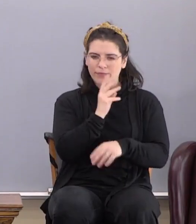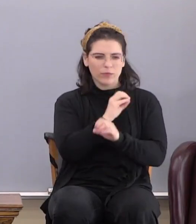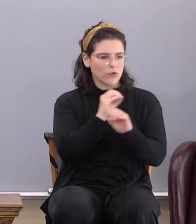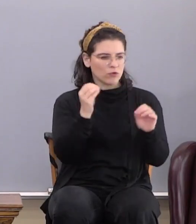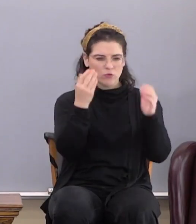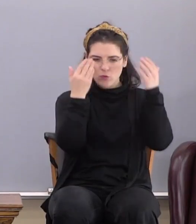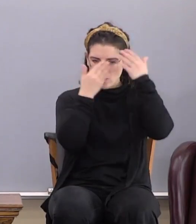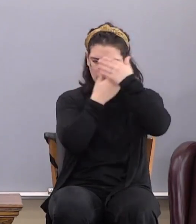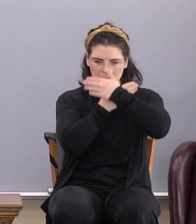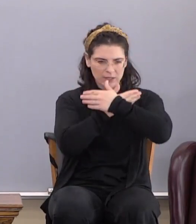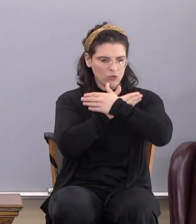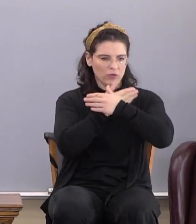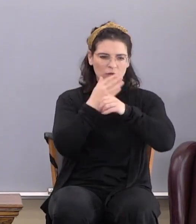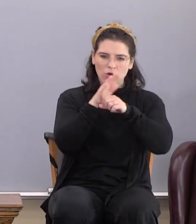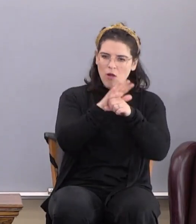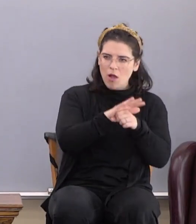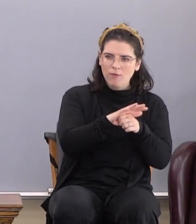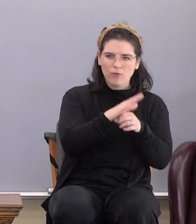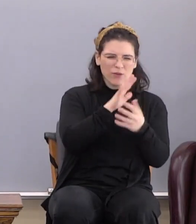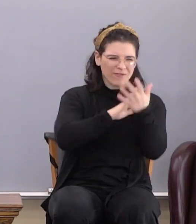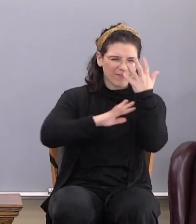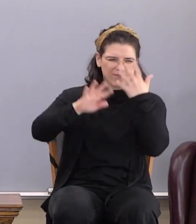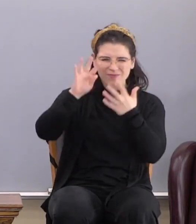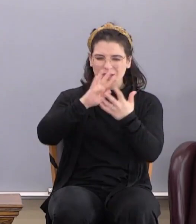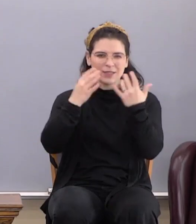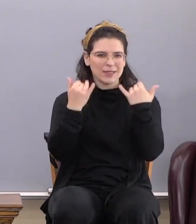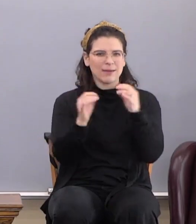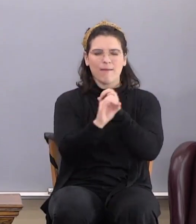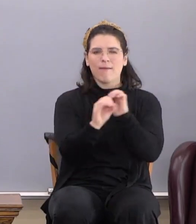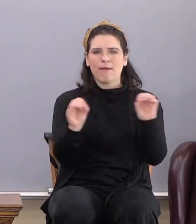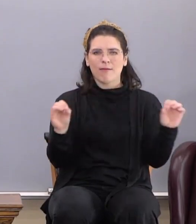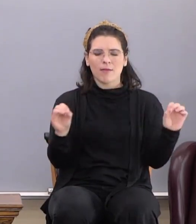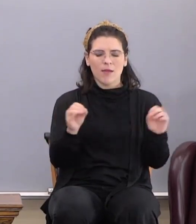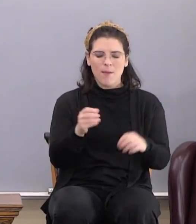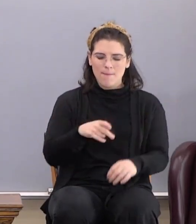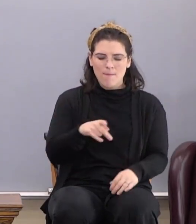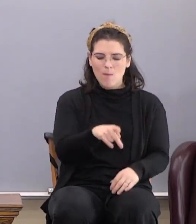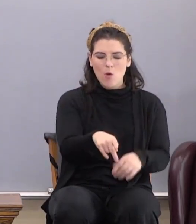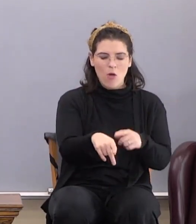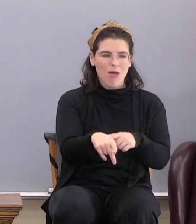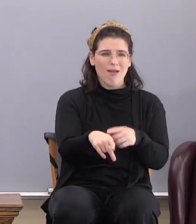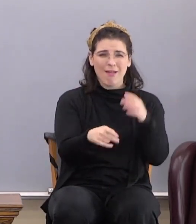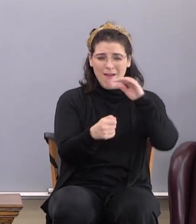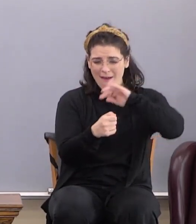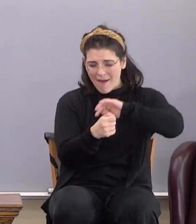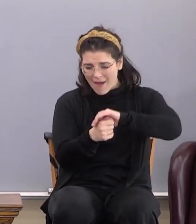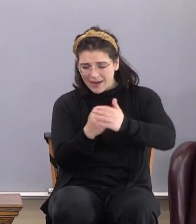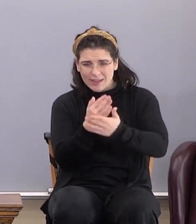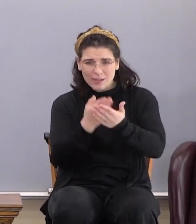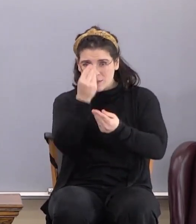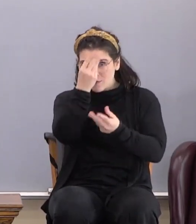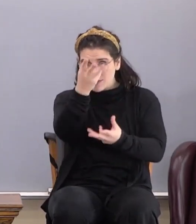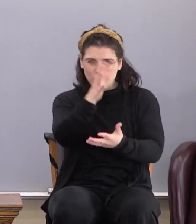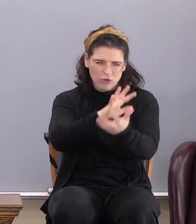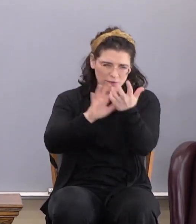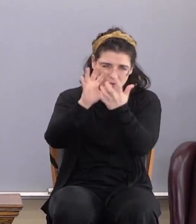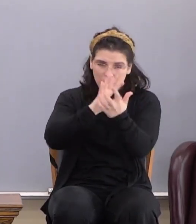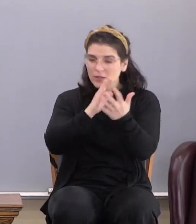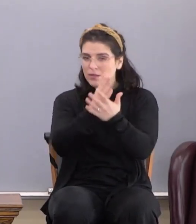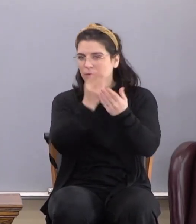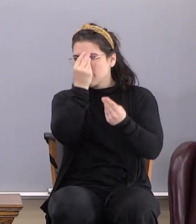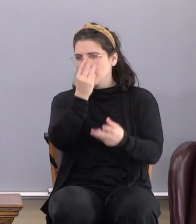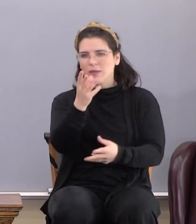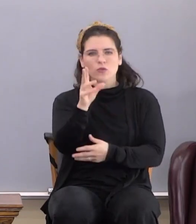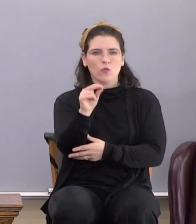today. The Apostle Paul is not concealing any information, whereas the